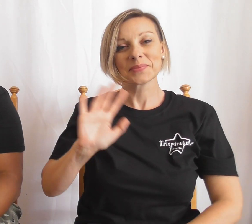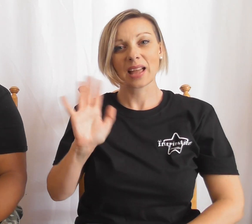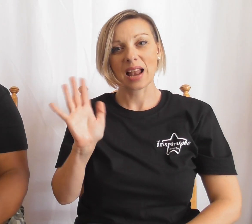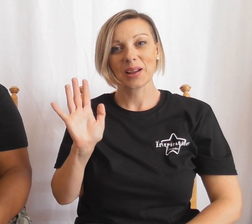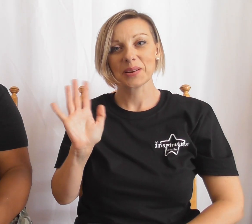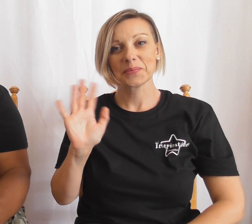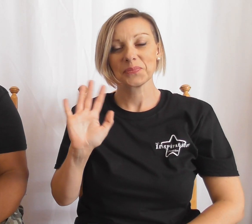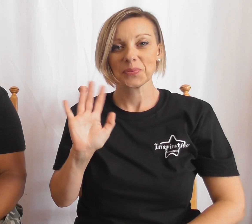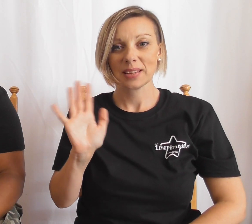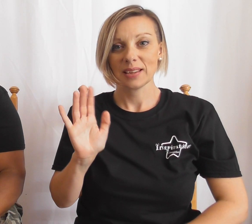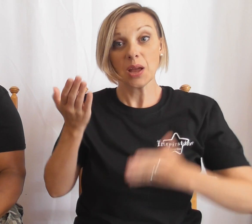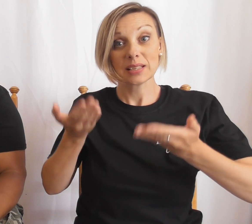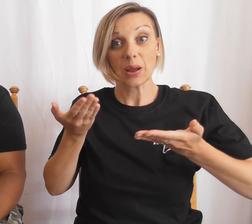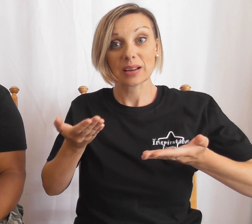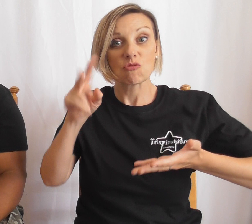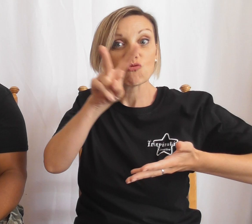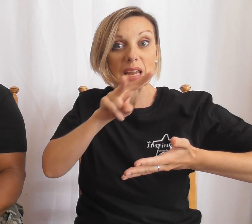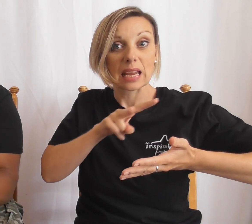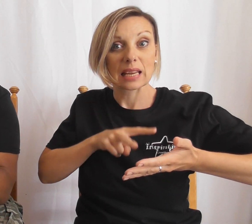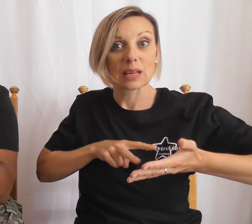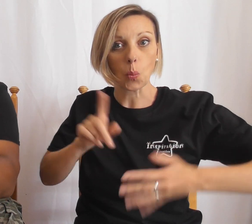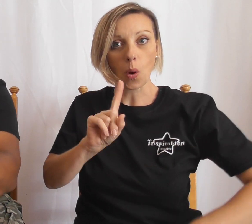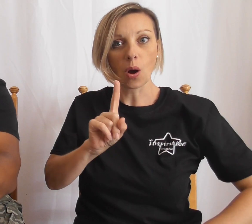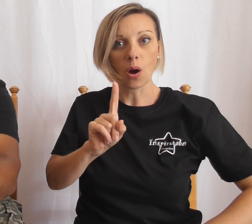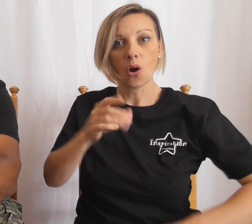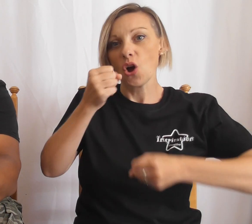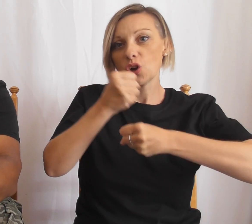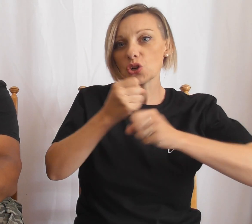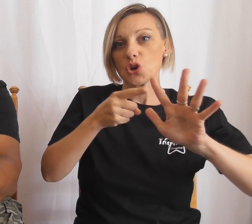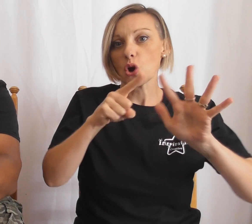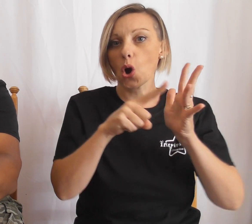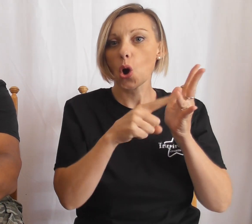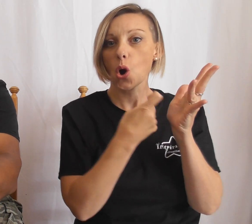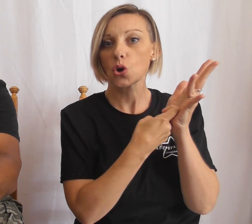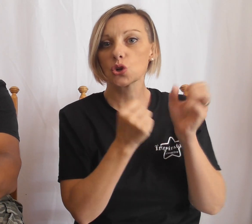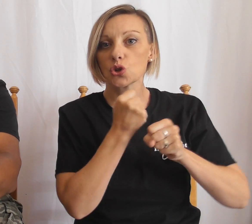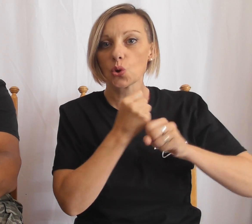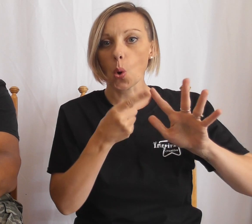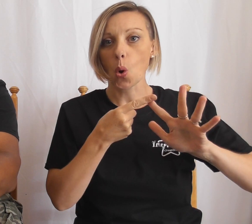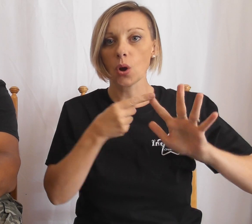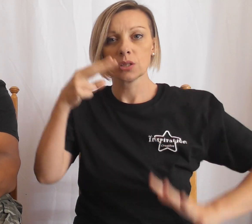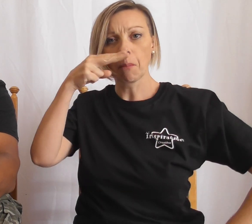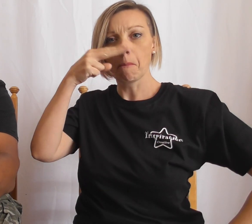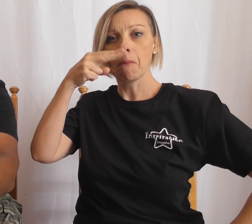Hello. Today we're going to read George Gets Smart.